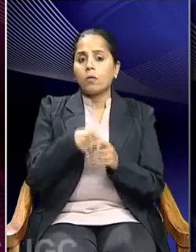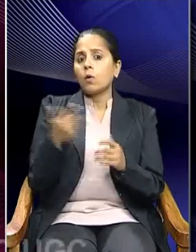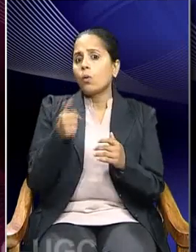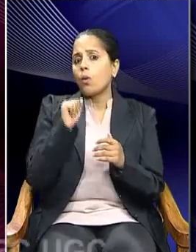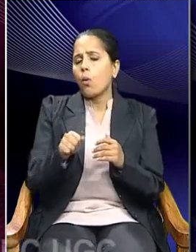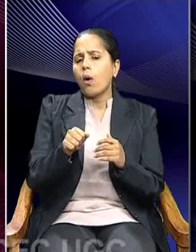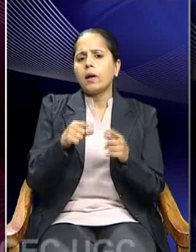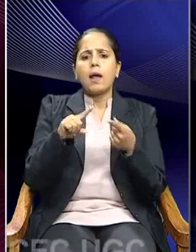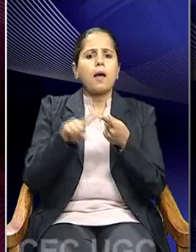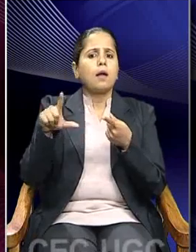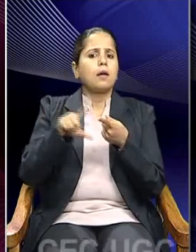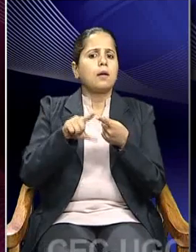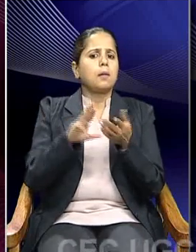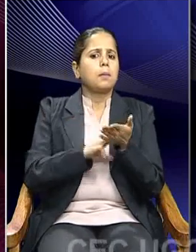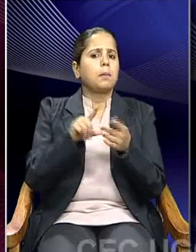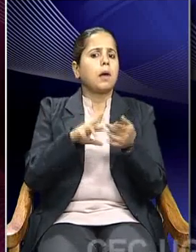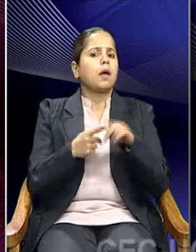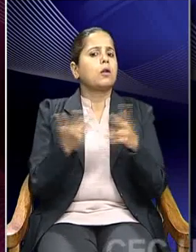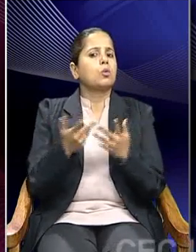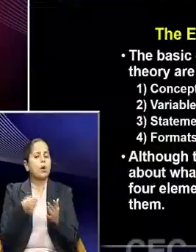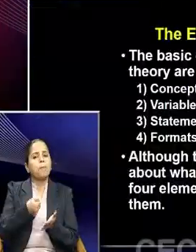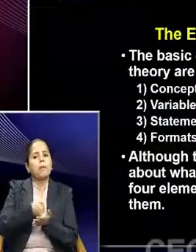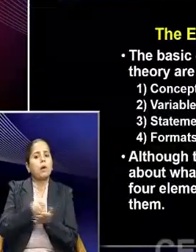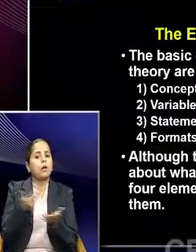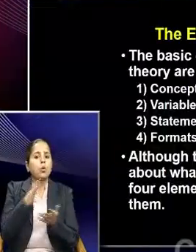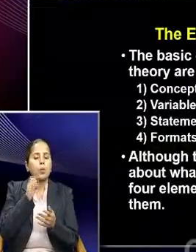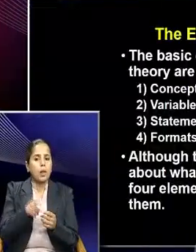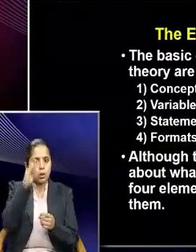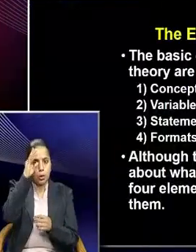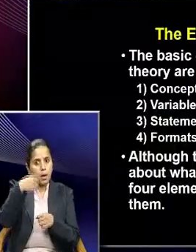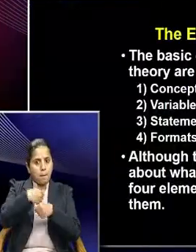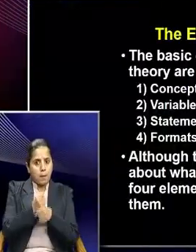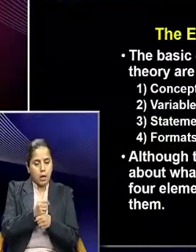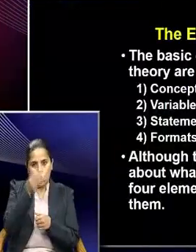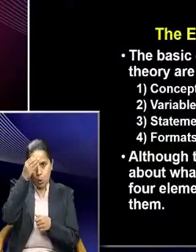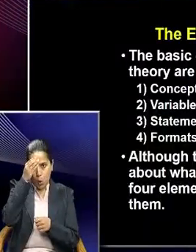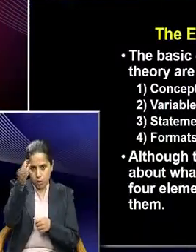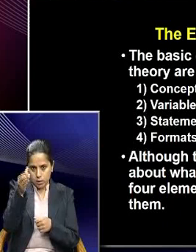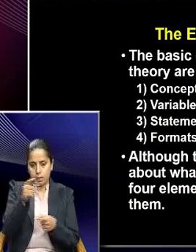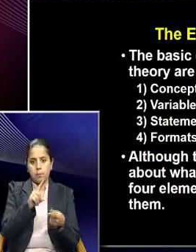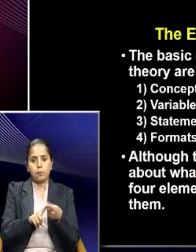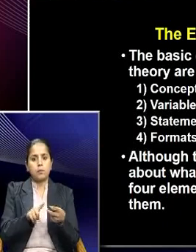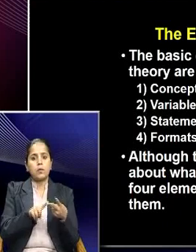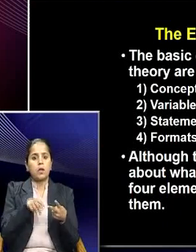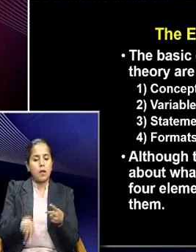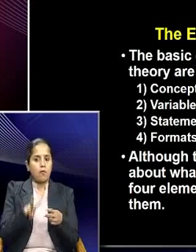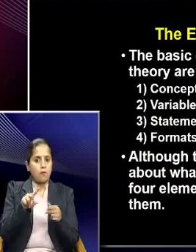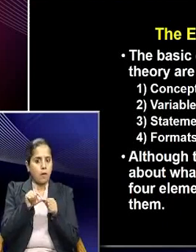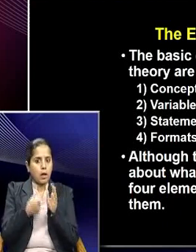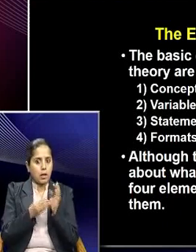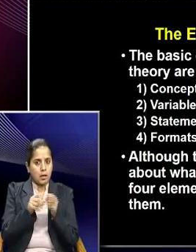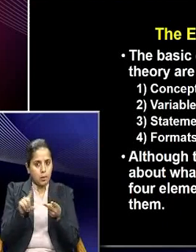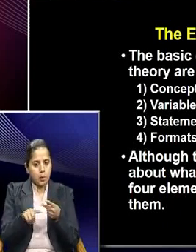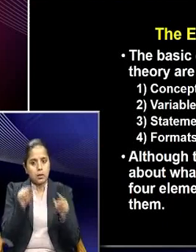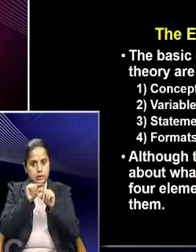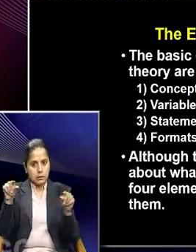of theory? The basic elements of building a theory are concepts, variable,